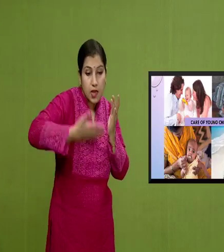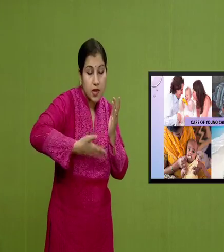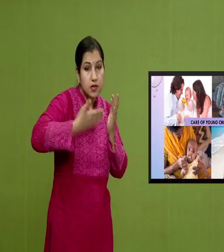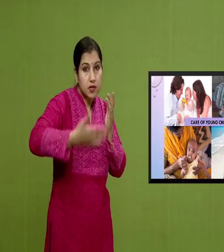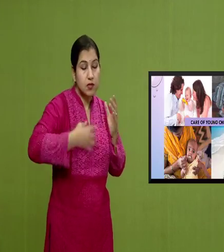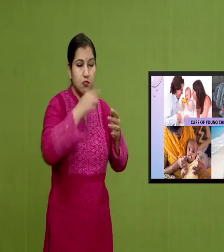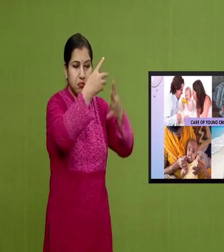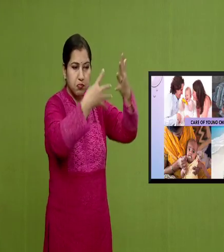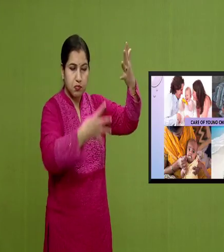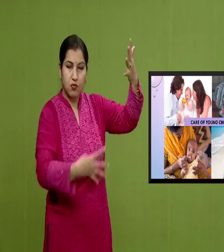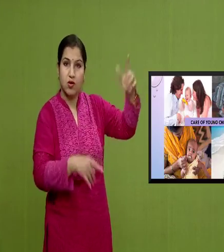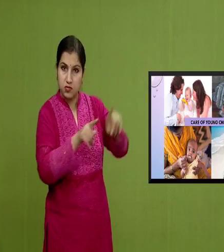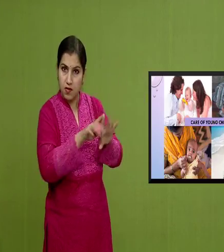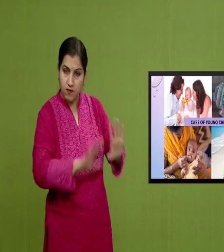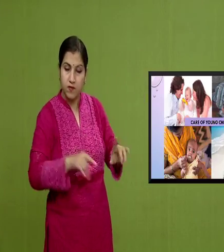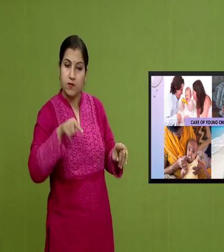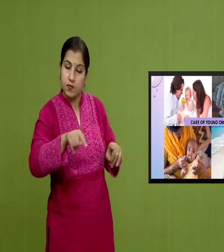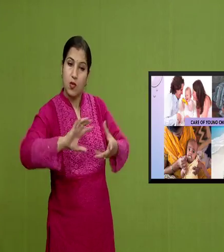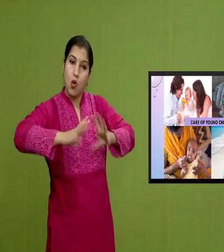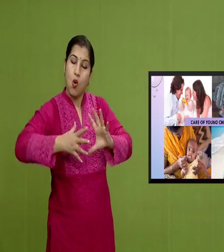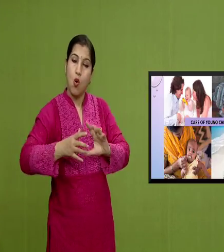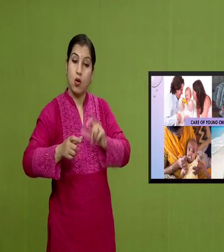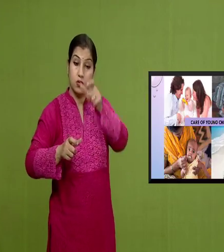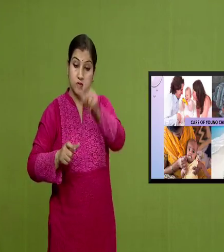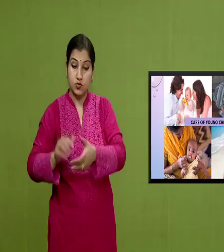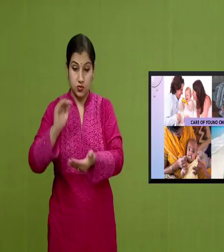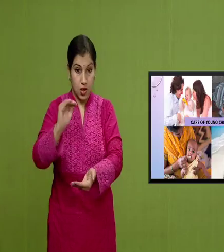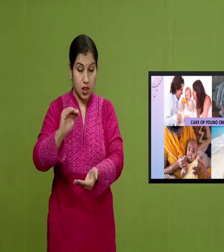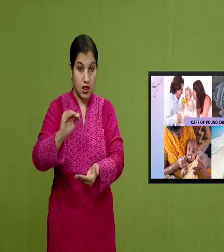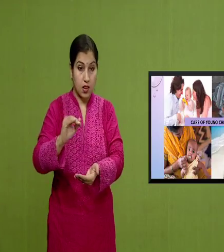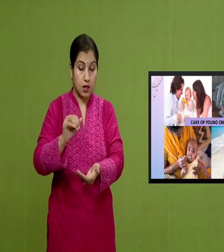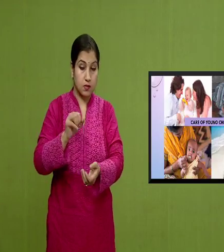etc., all affects the child's personality.